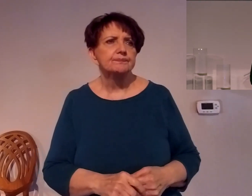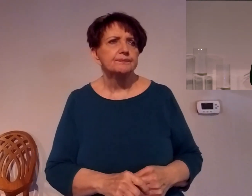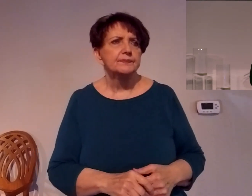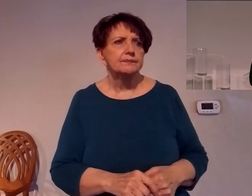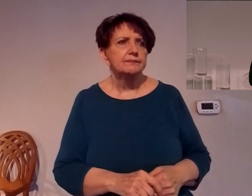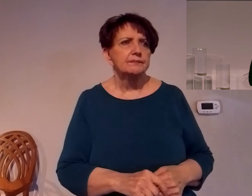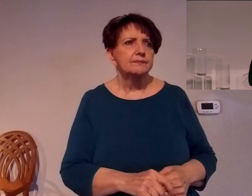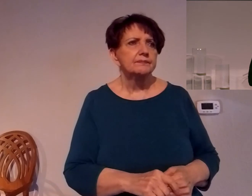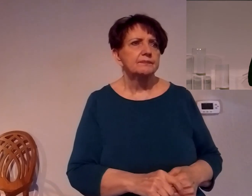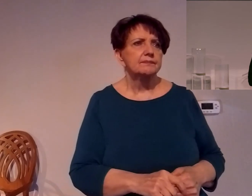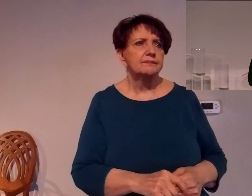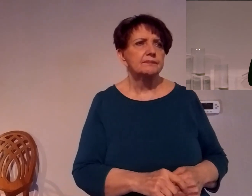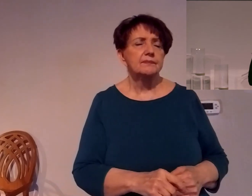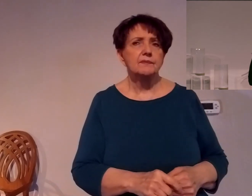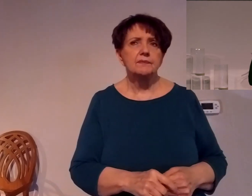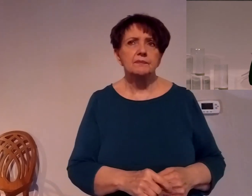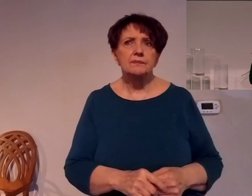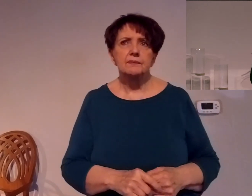And then